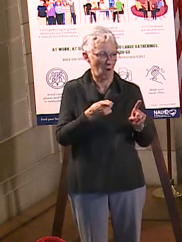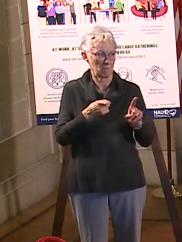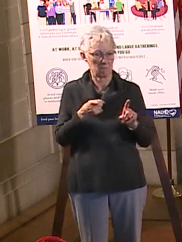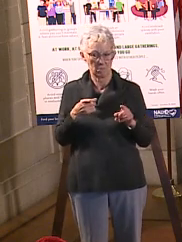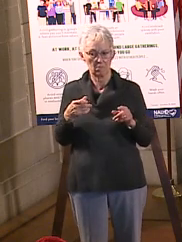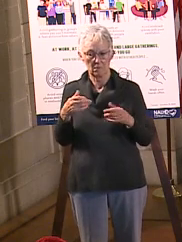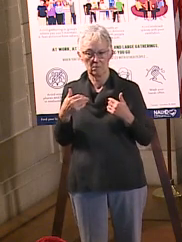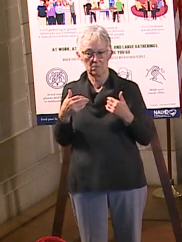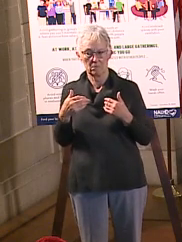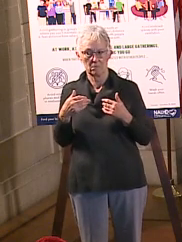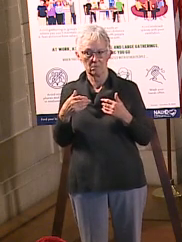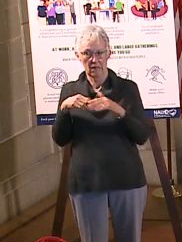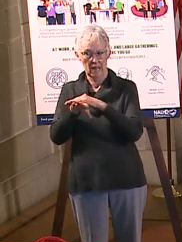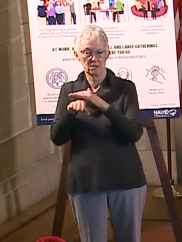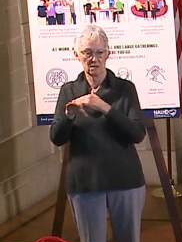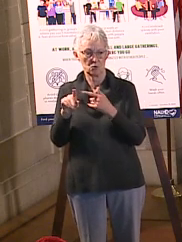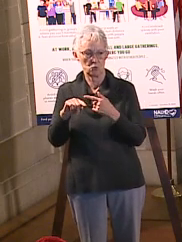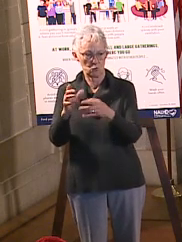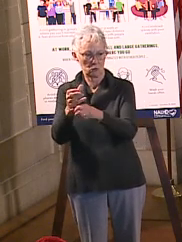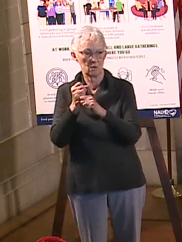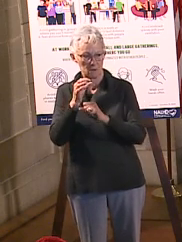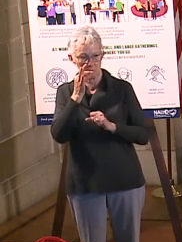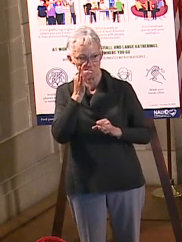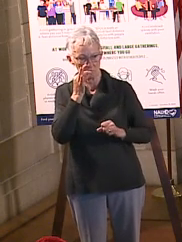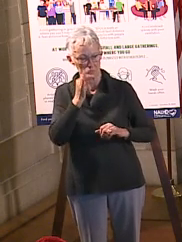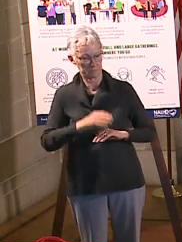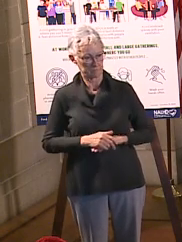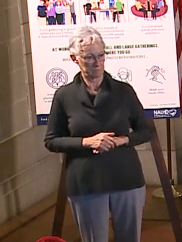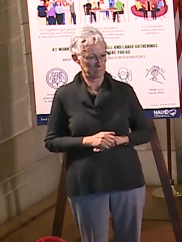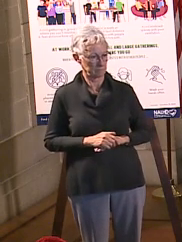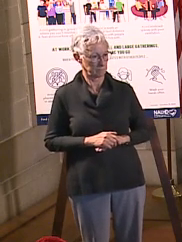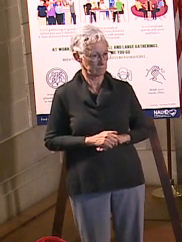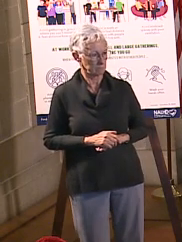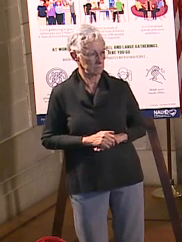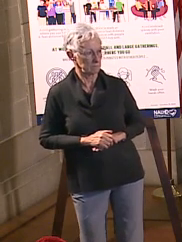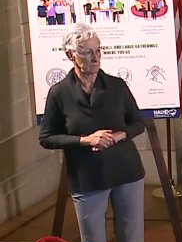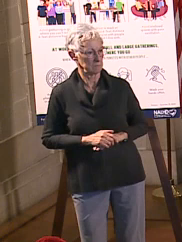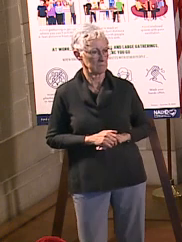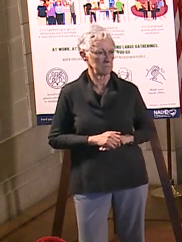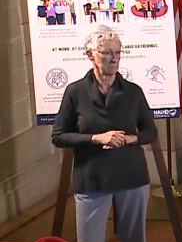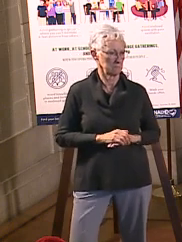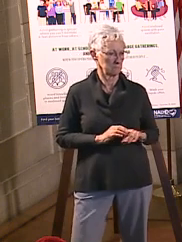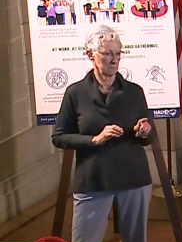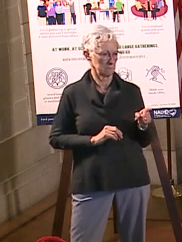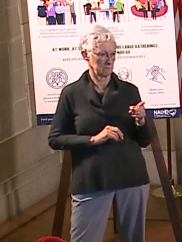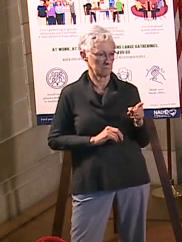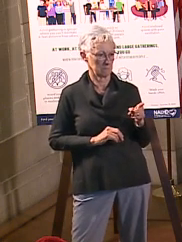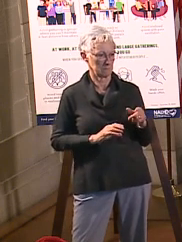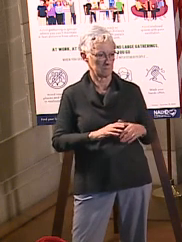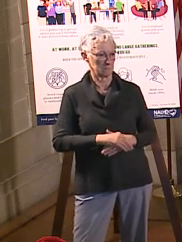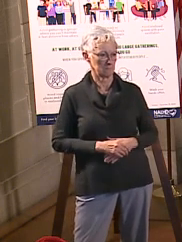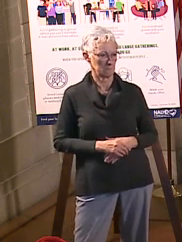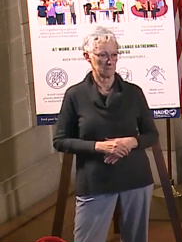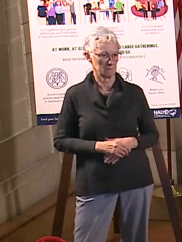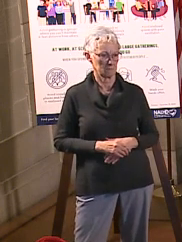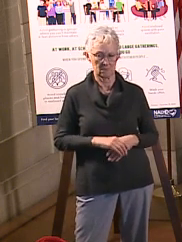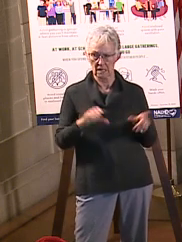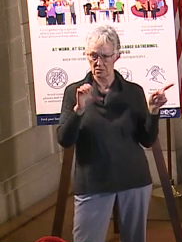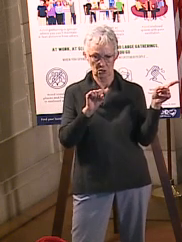Yeah, Paul. What do you make of the approval of recreational medical marijuana in South Dakota? It's a very similar